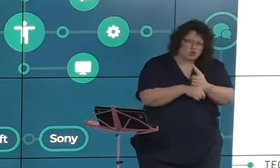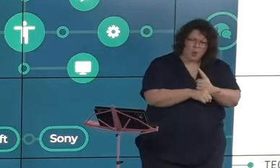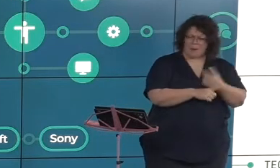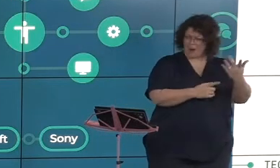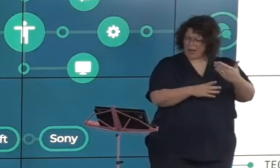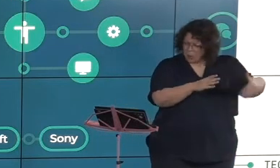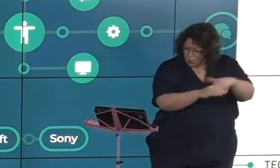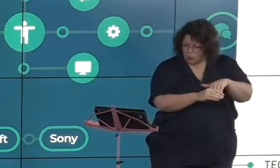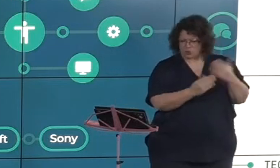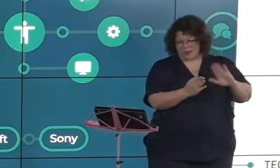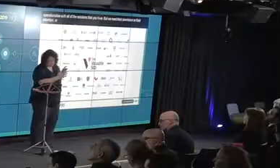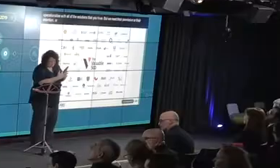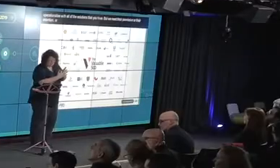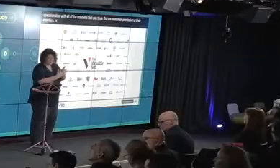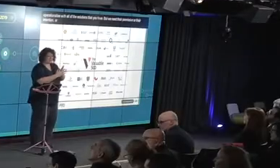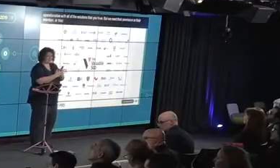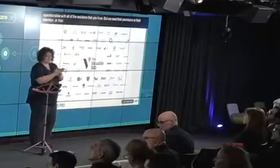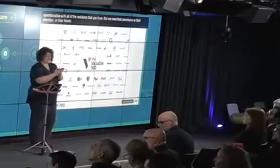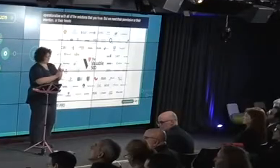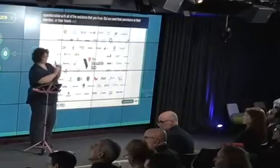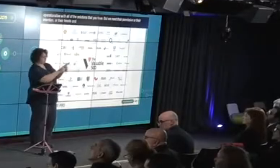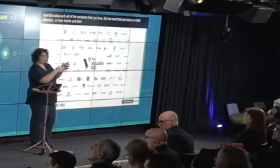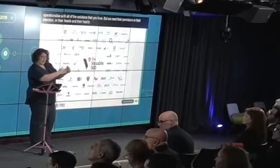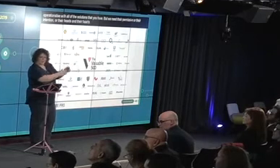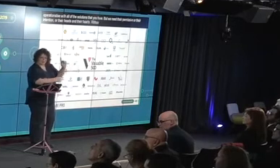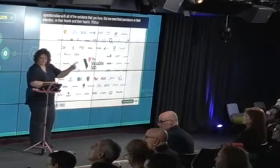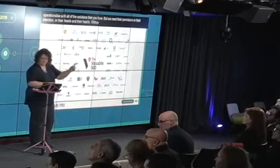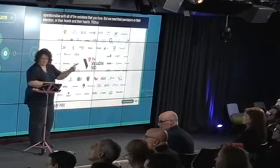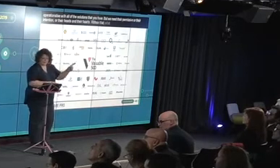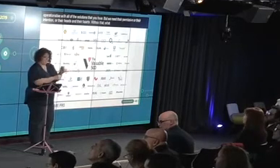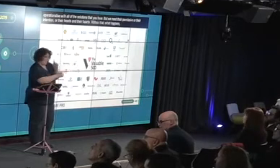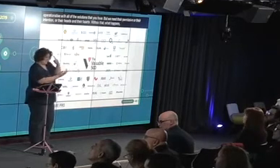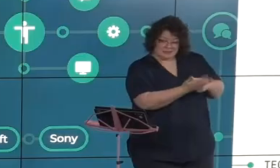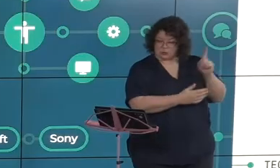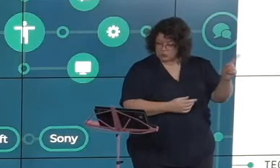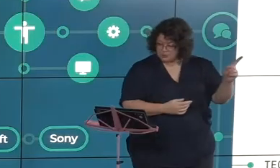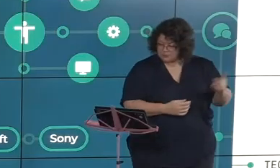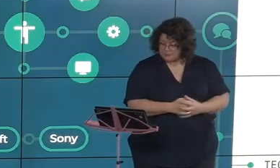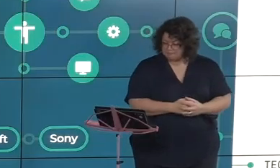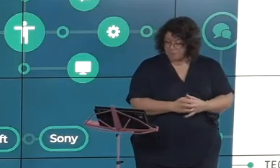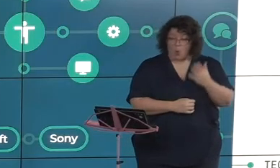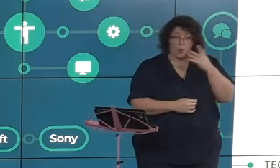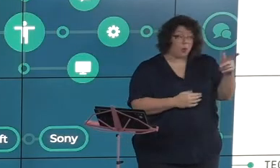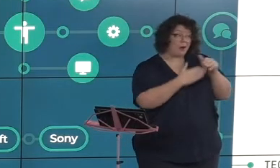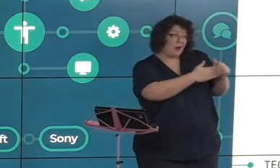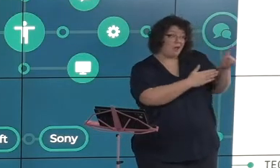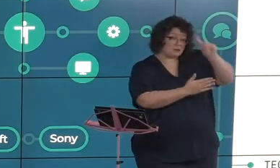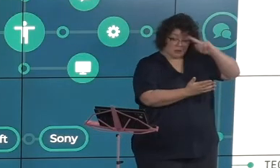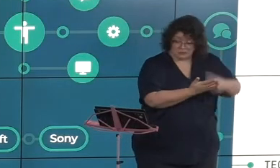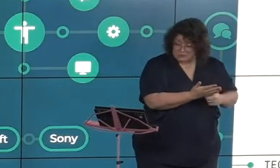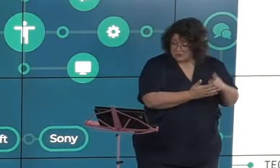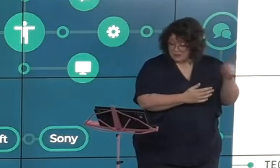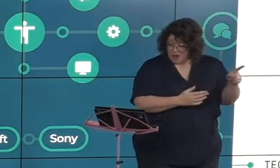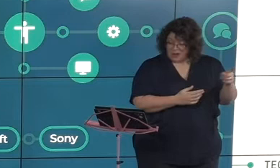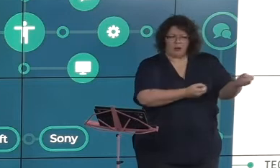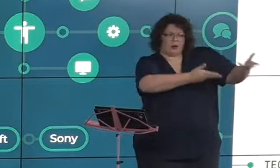their heads and their hearts. And without that, what happens? It gets jammed and stuck. There have been great innovators